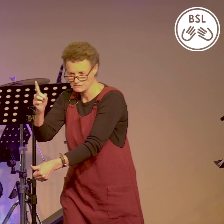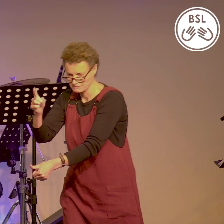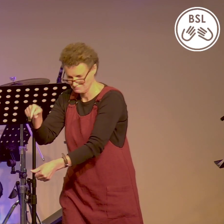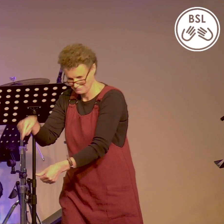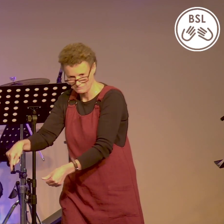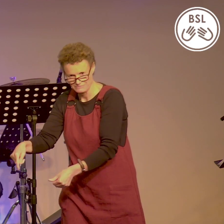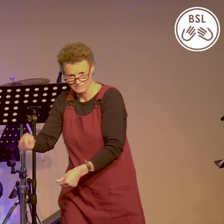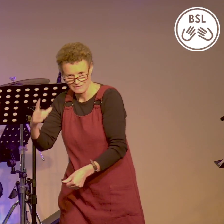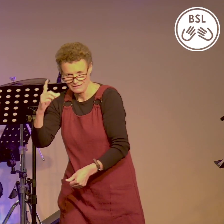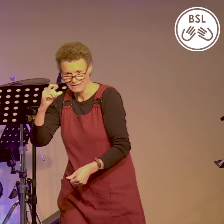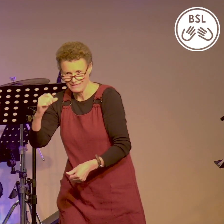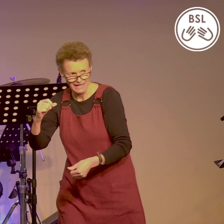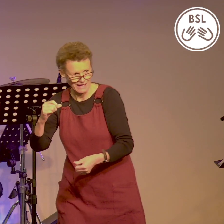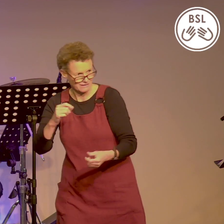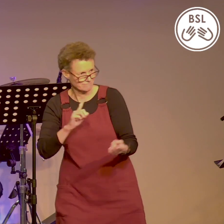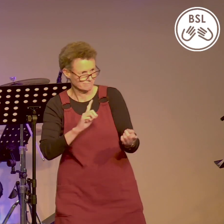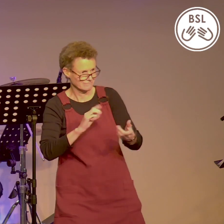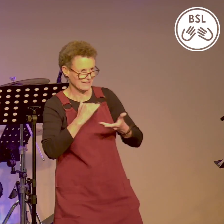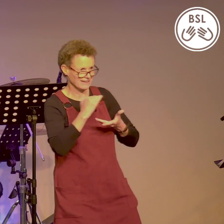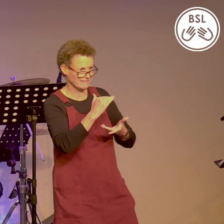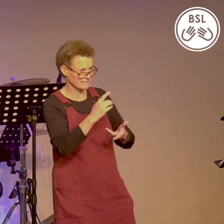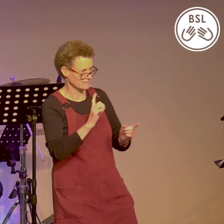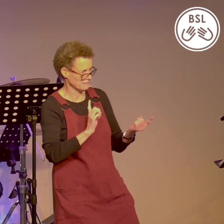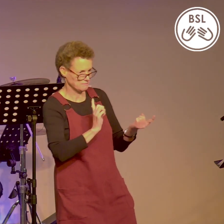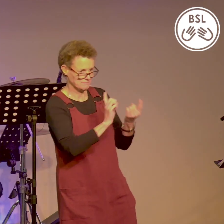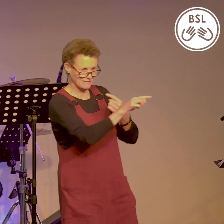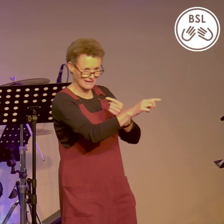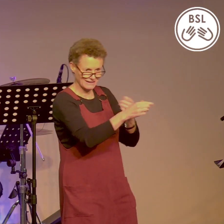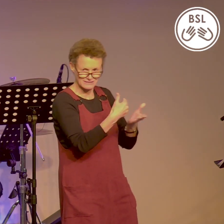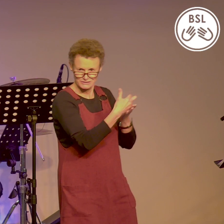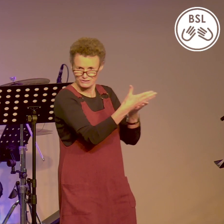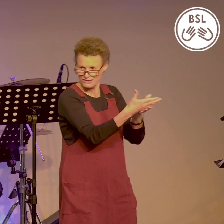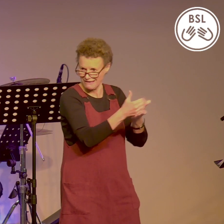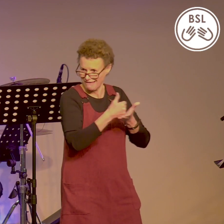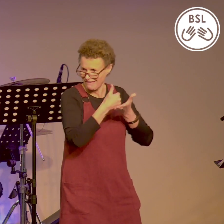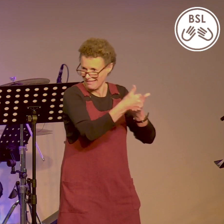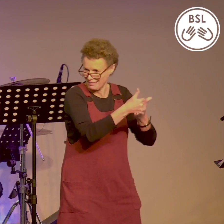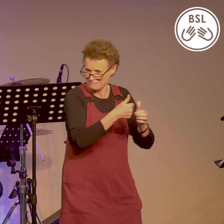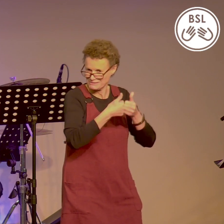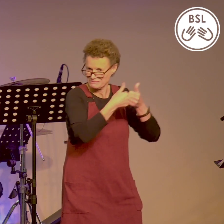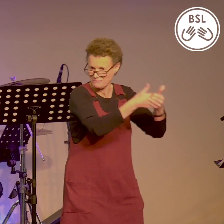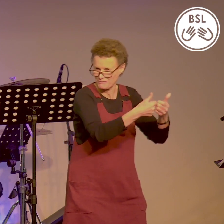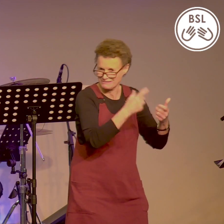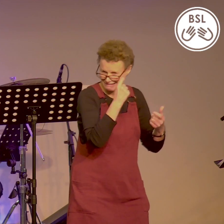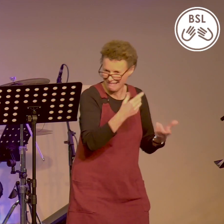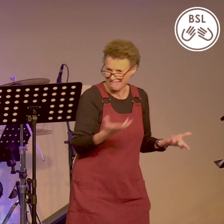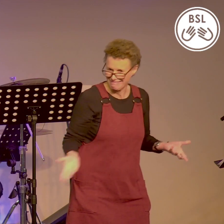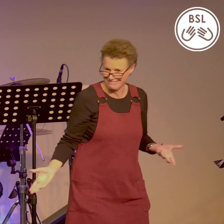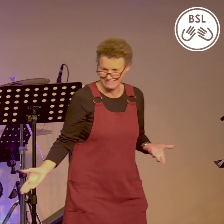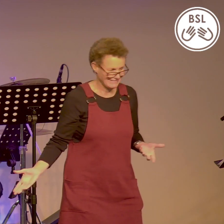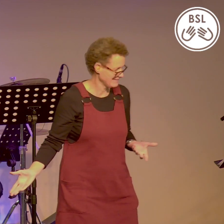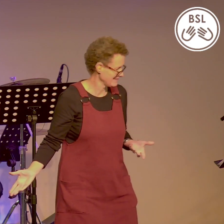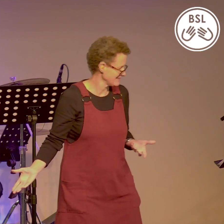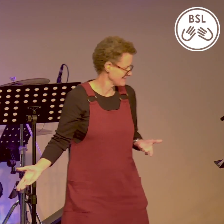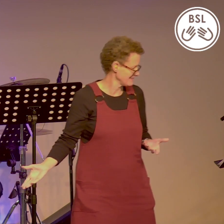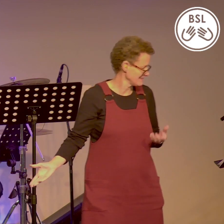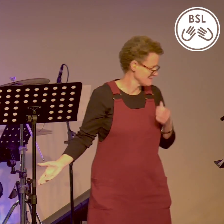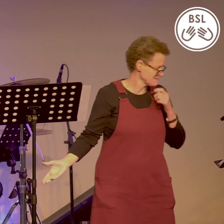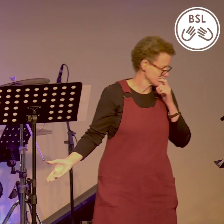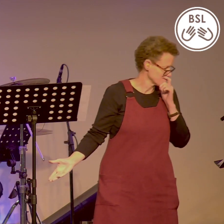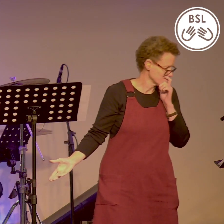community. But the deaf community has lots of gifts that they can give and share with the hearing